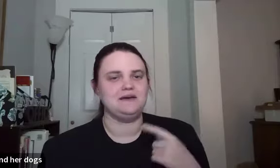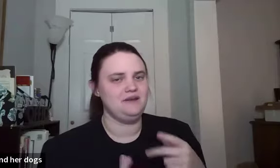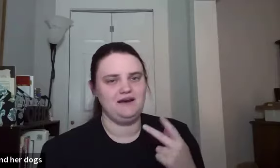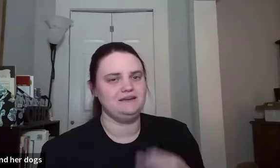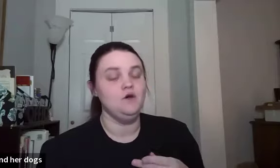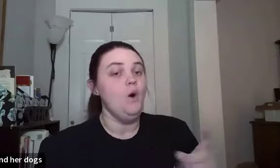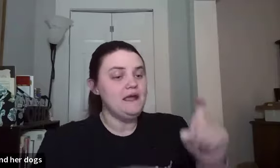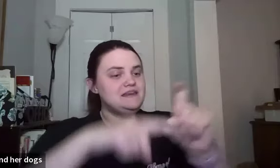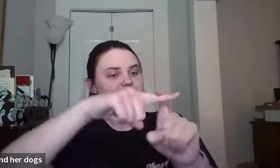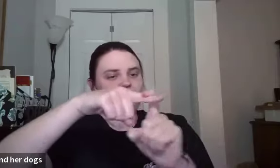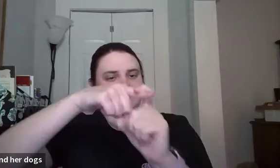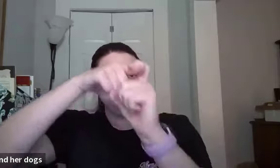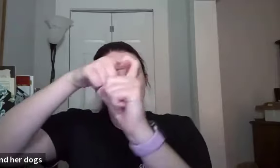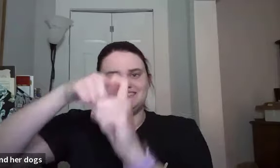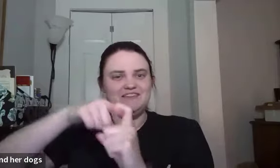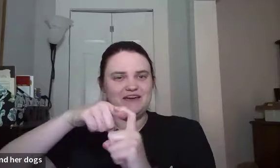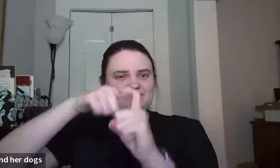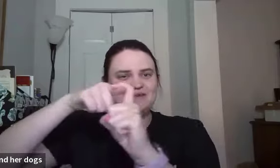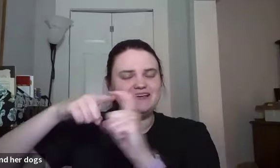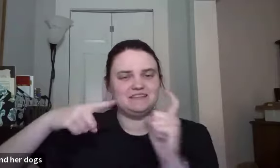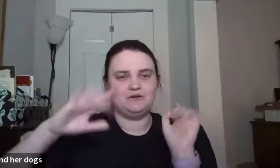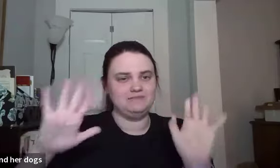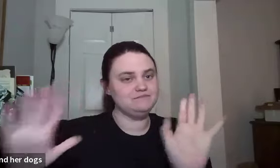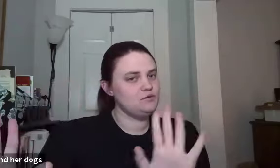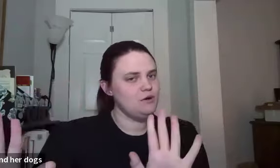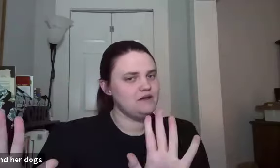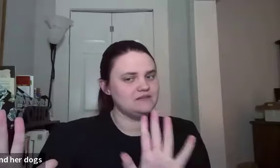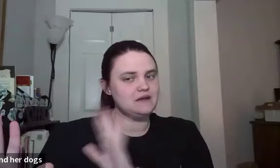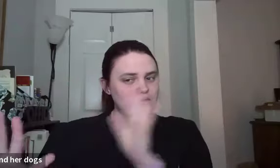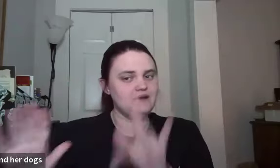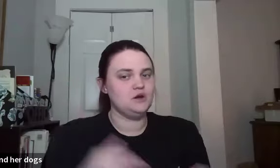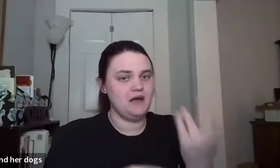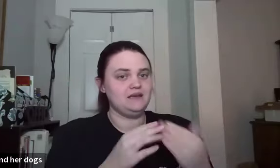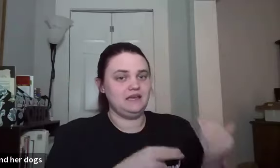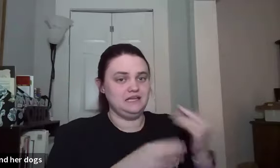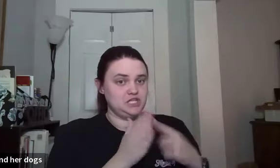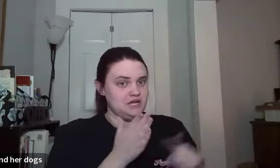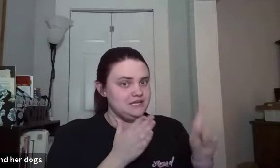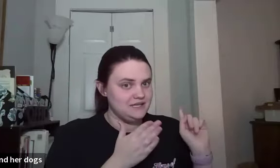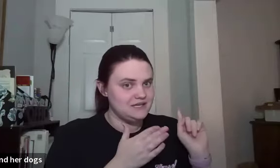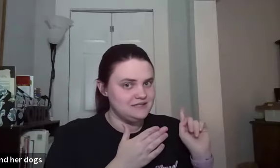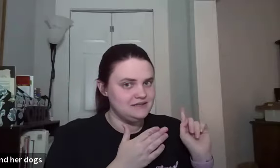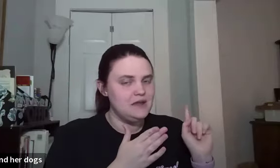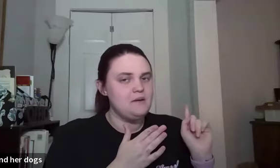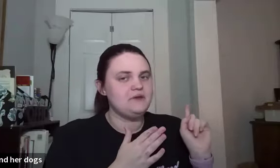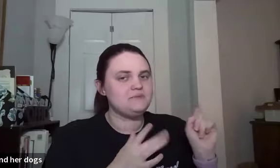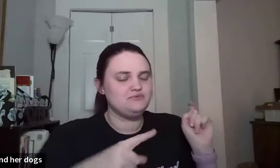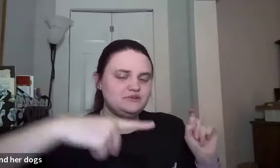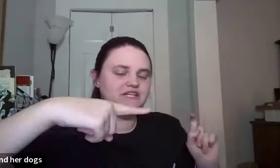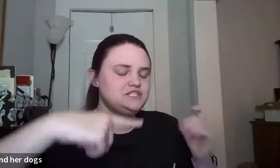some kind of wait, no, yes. Now I'm thinking about it's like, okay, don't quote me on this. I will have to go back and check it again, but I'm pretty